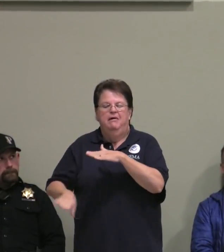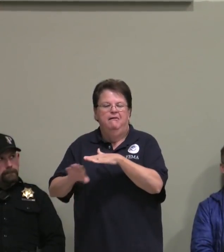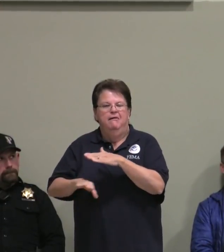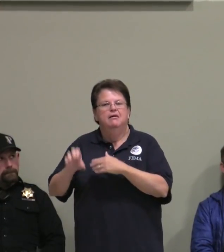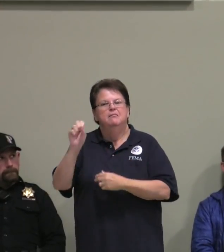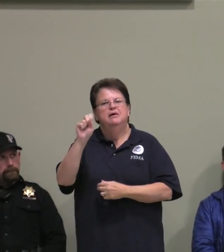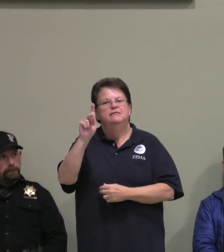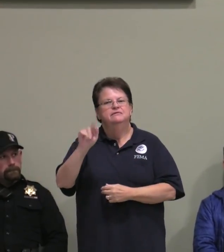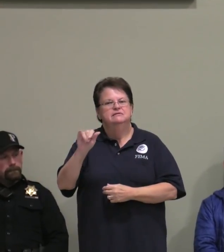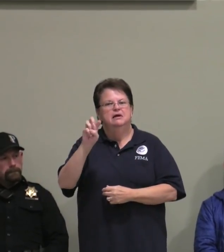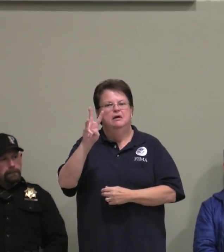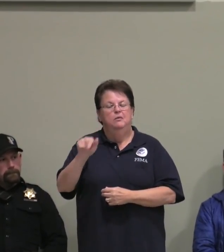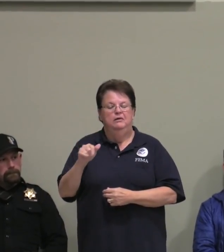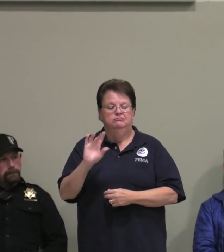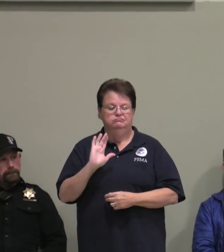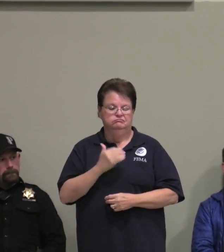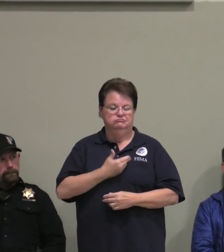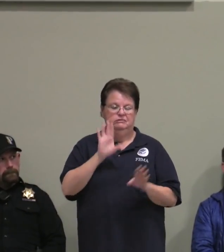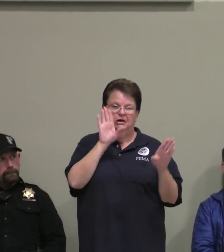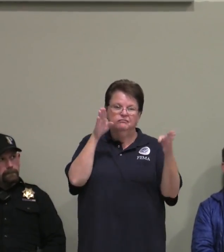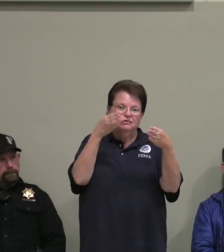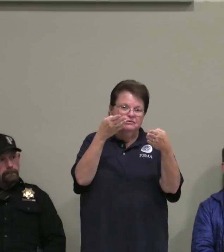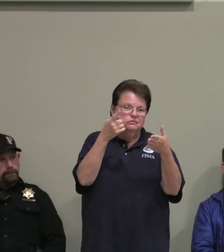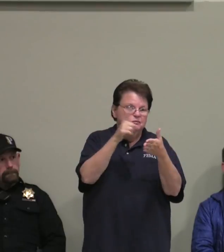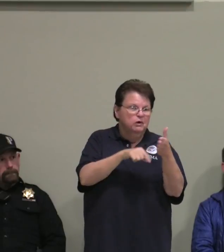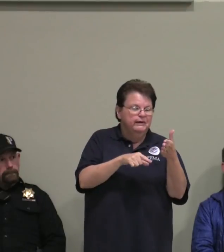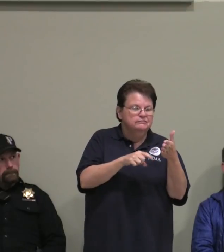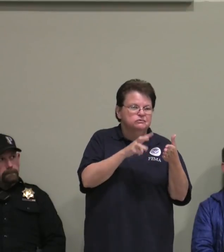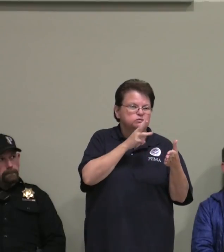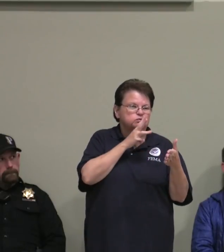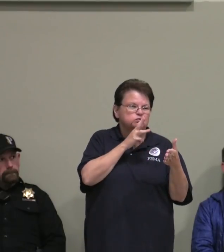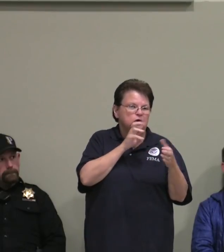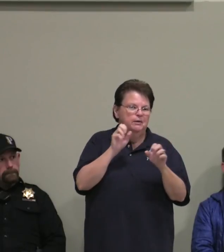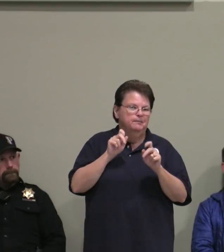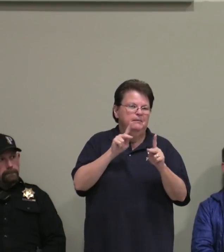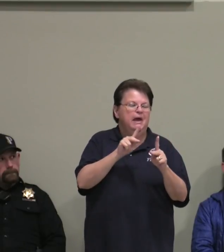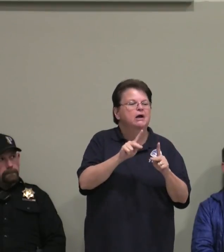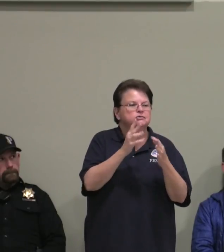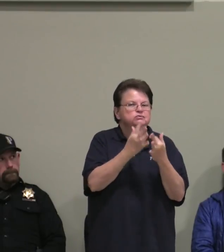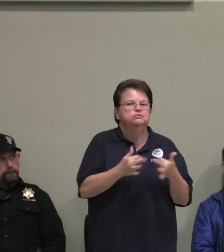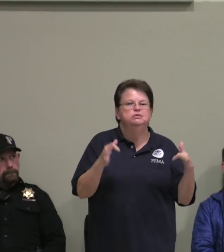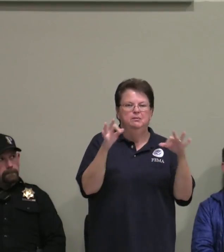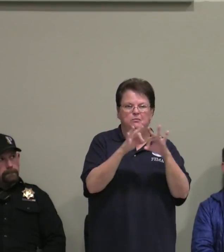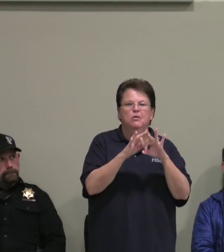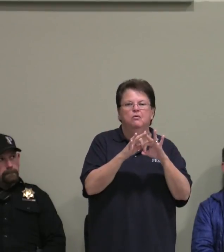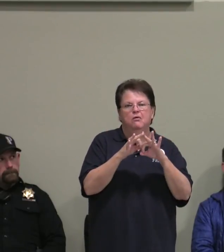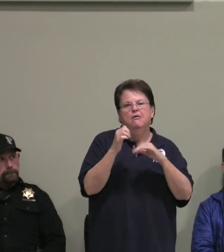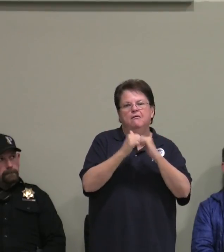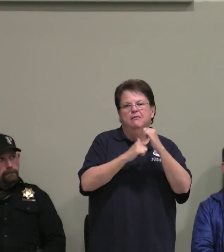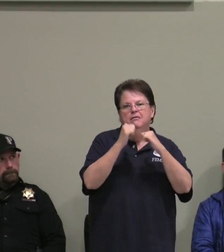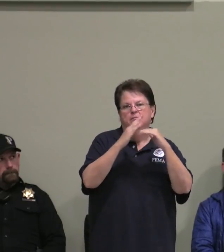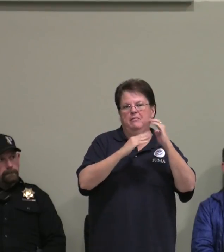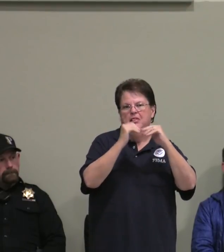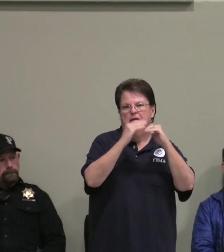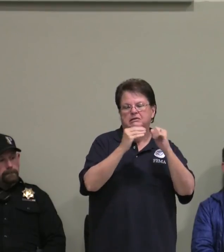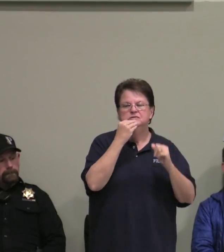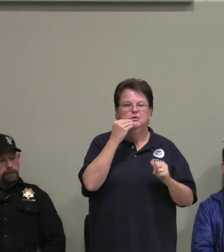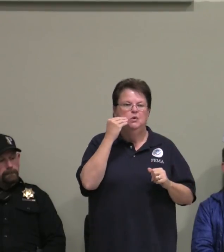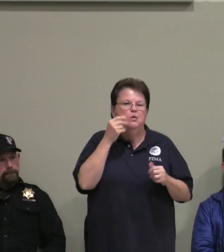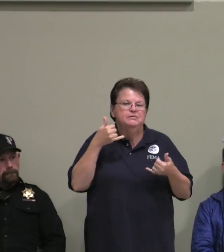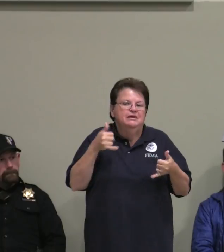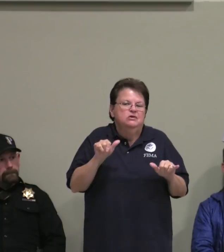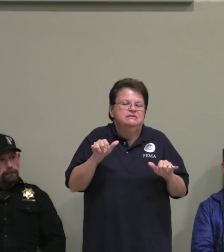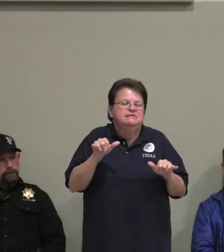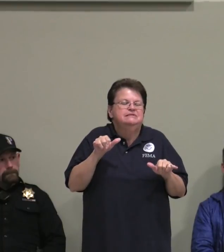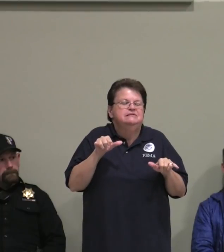focus is going to be getting water back to critical infrastructure and to the homes that are still standing. I want